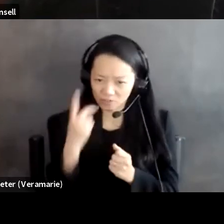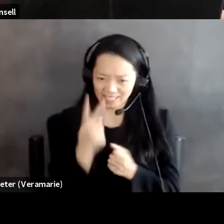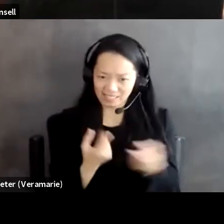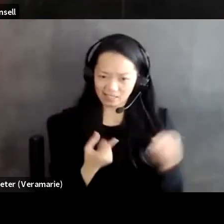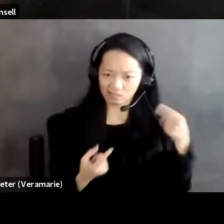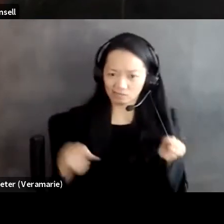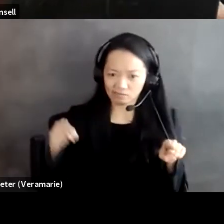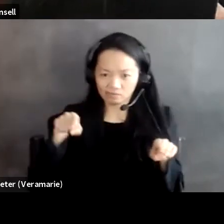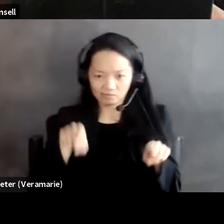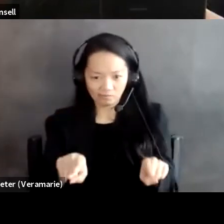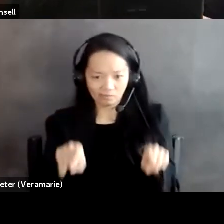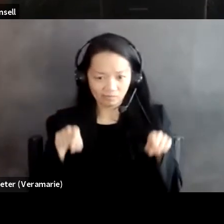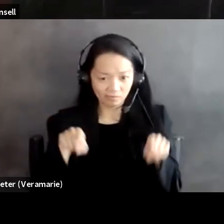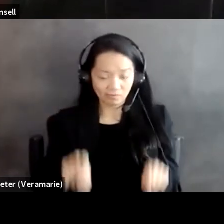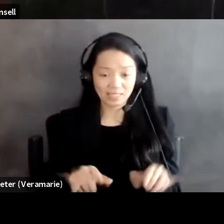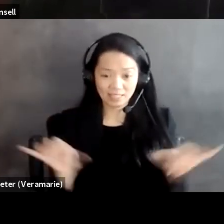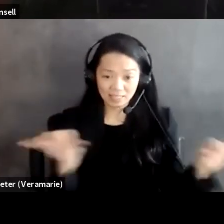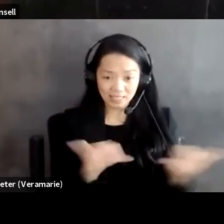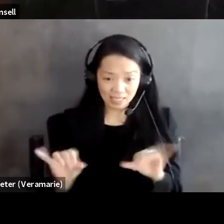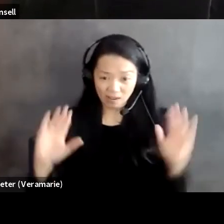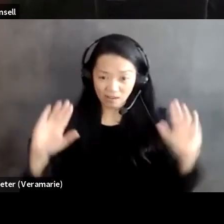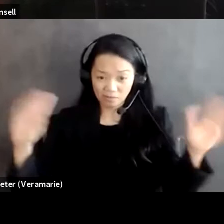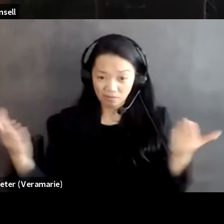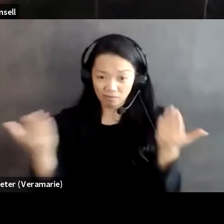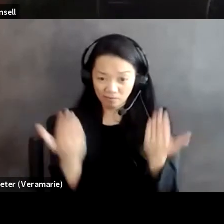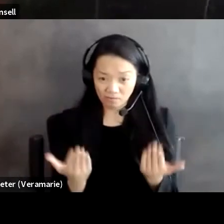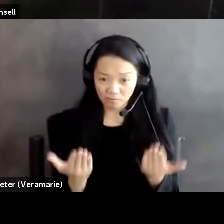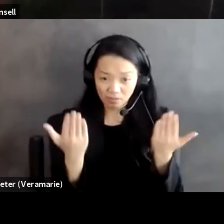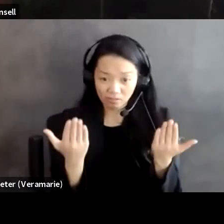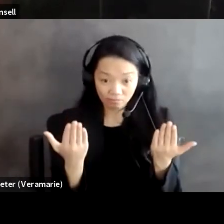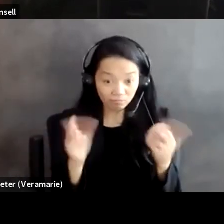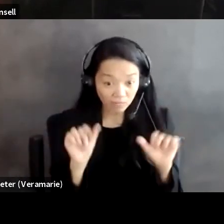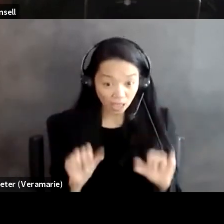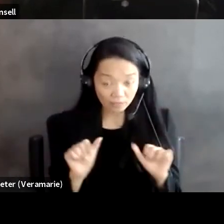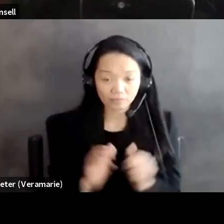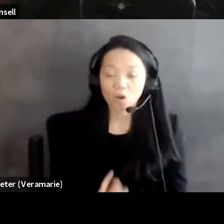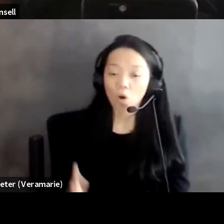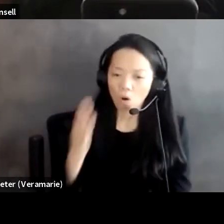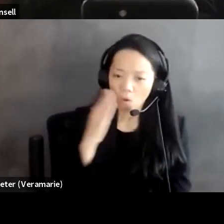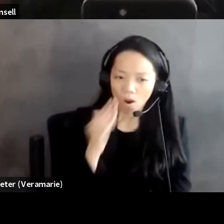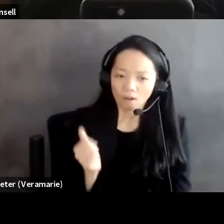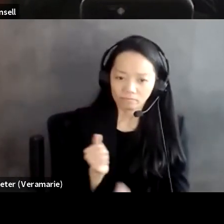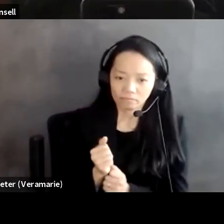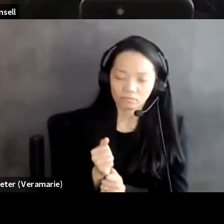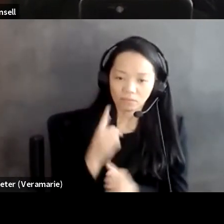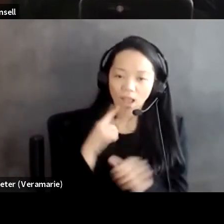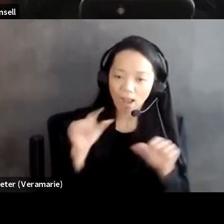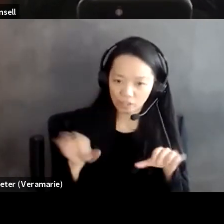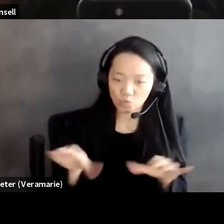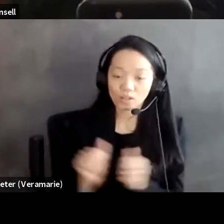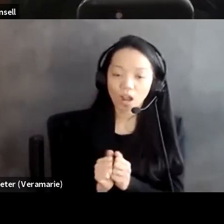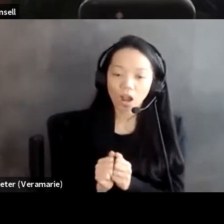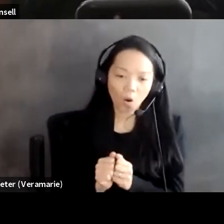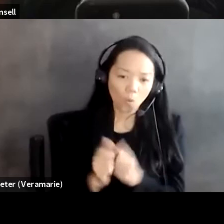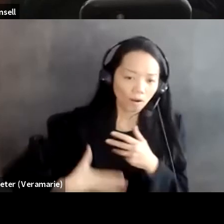Thank you. Yes, I'm happy to do that. I want to build on, once again, with what